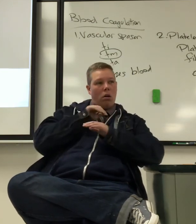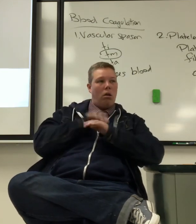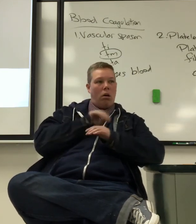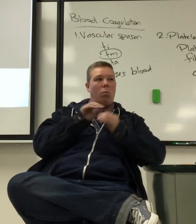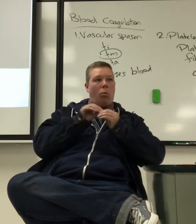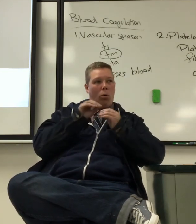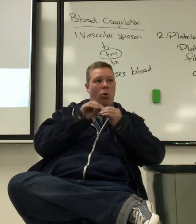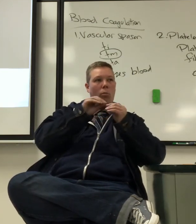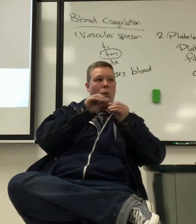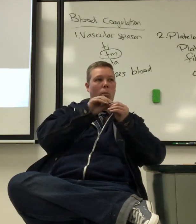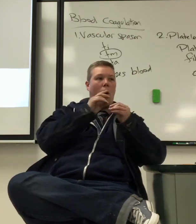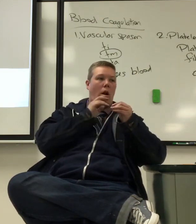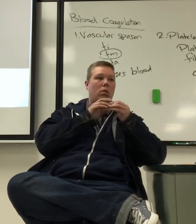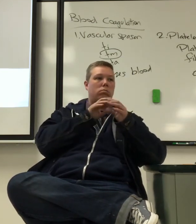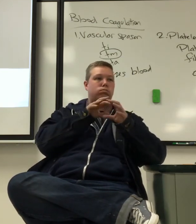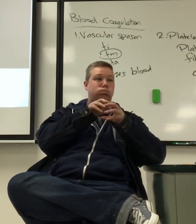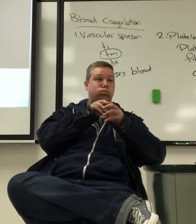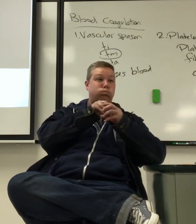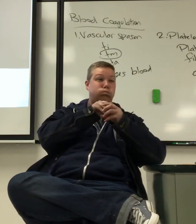a nice flow.